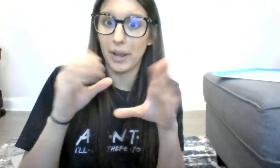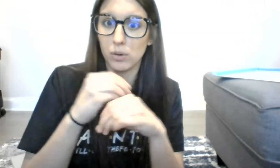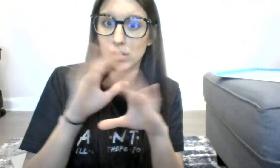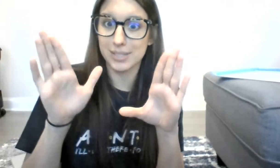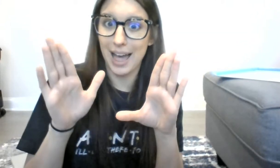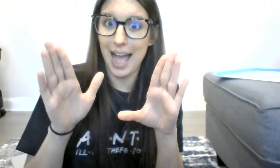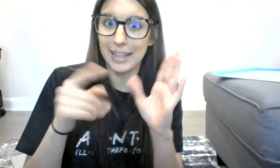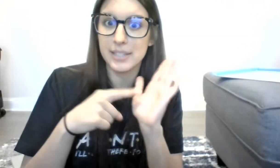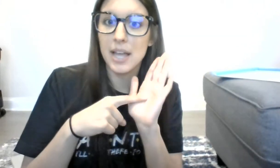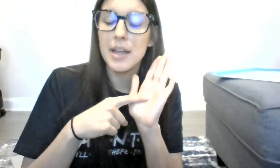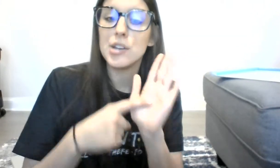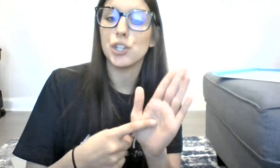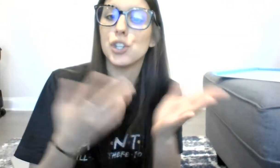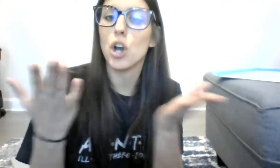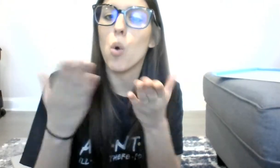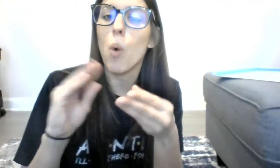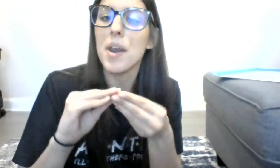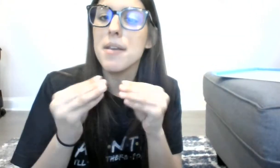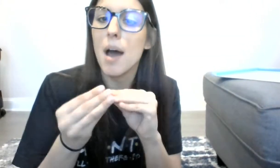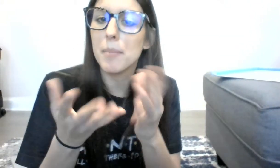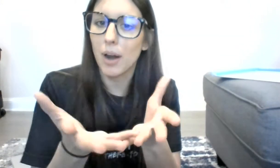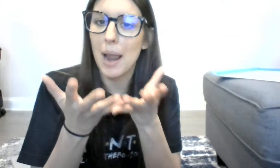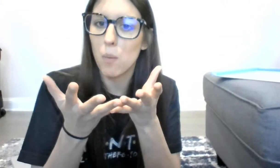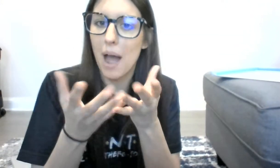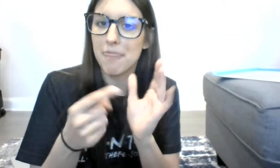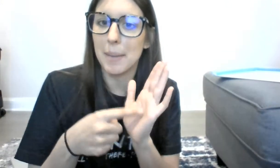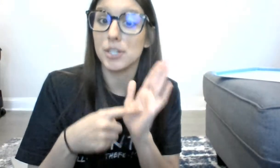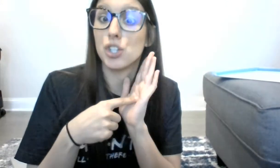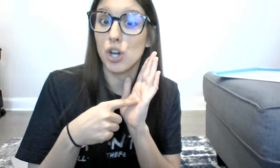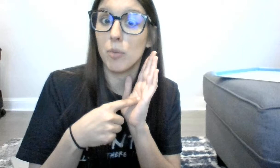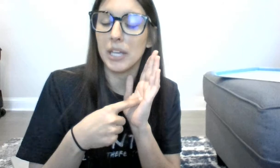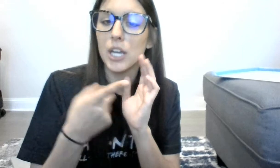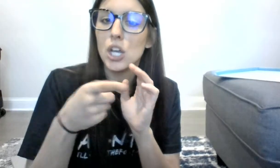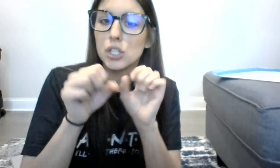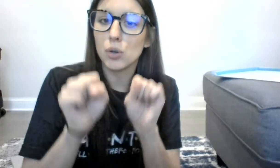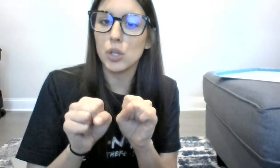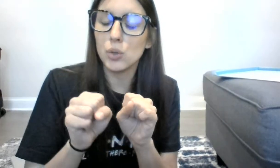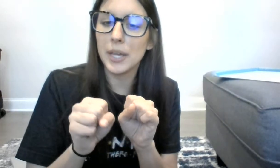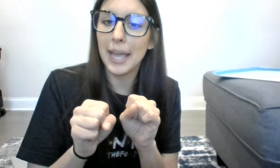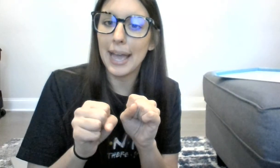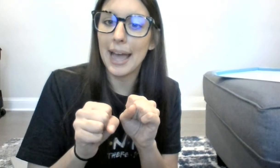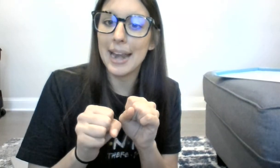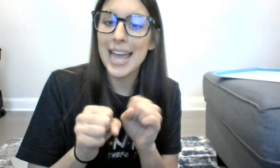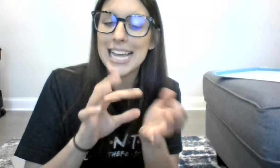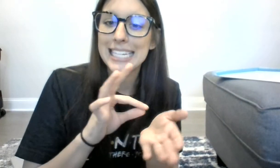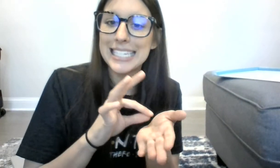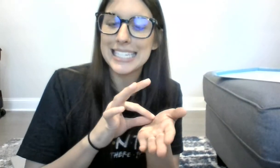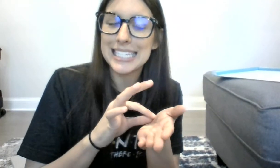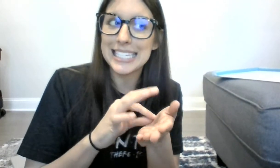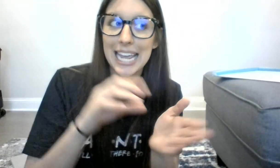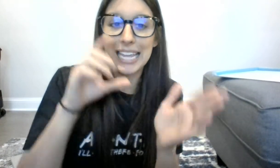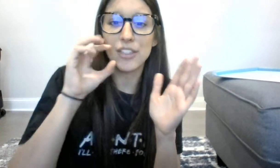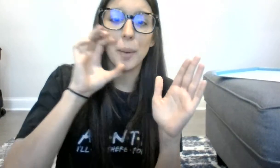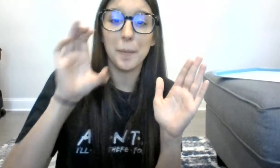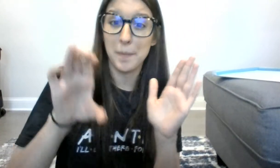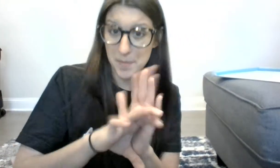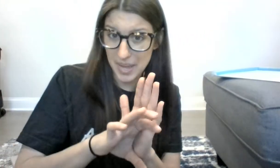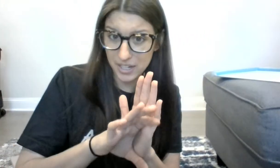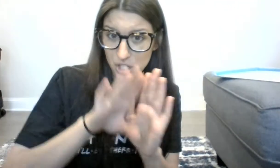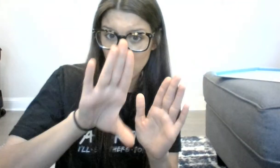Google Slides, to show what number I want them to show me. So you can take either a picture